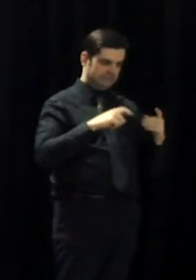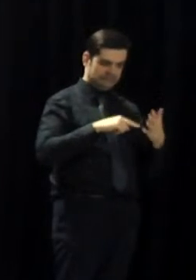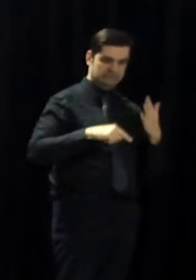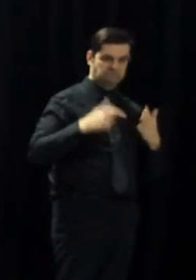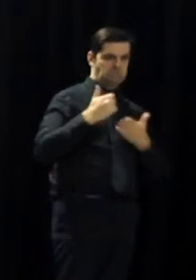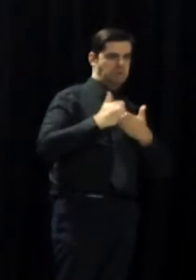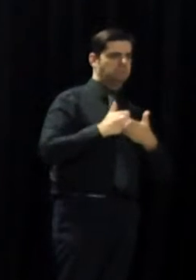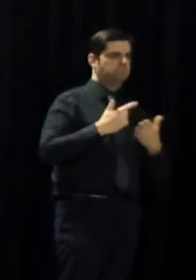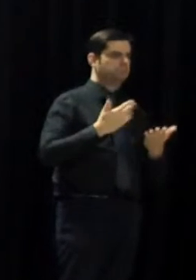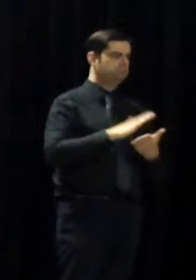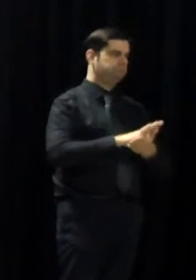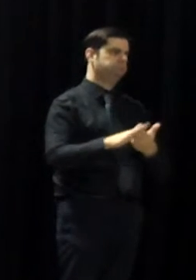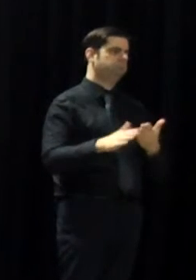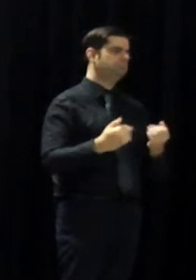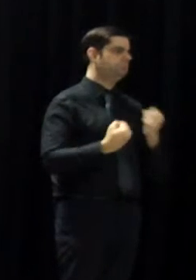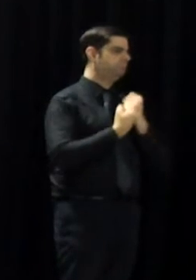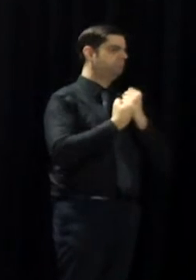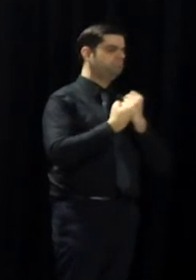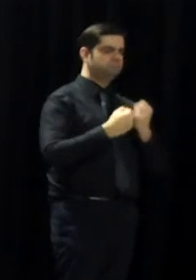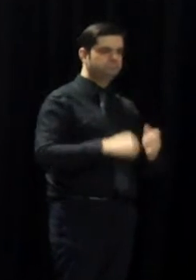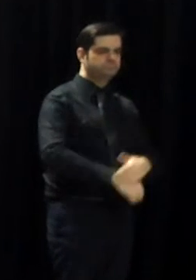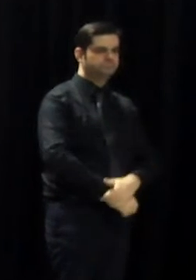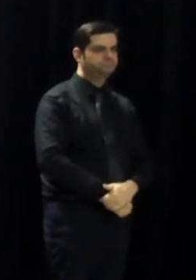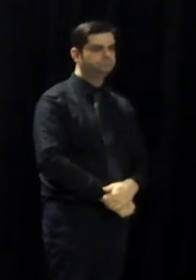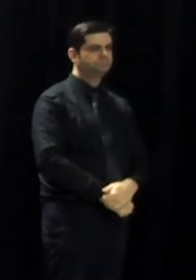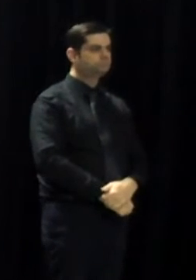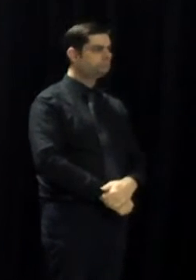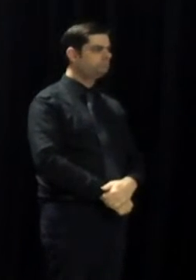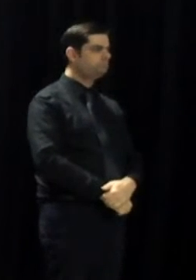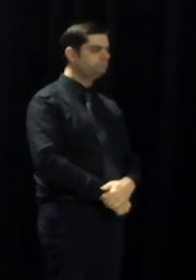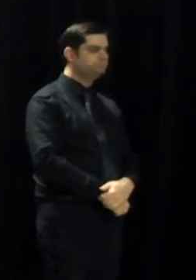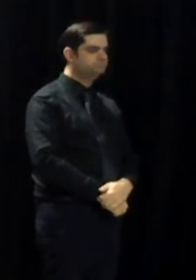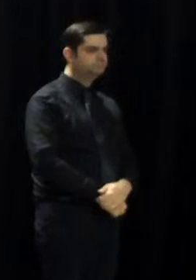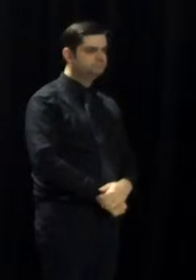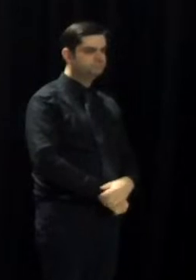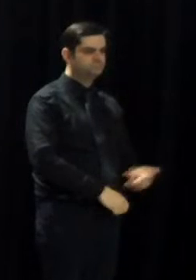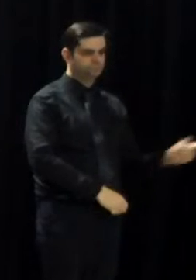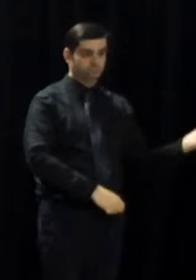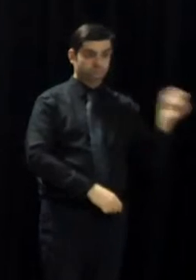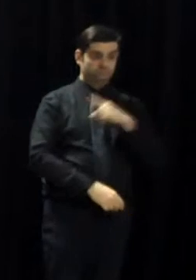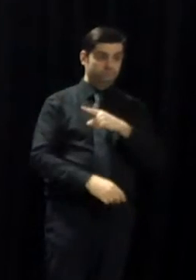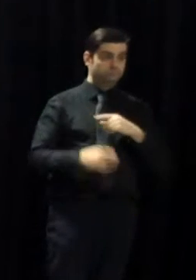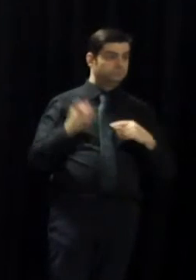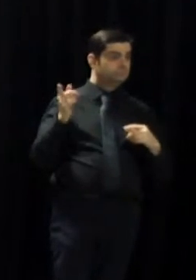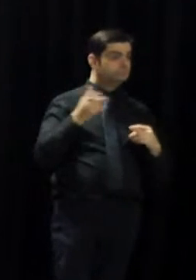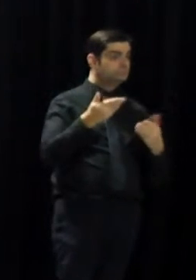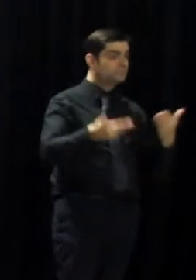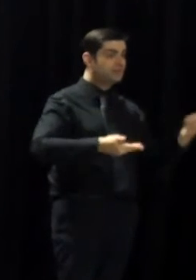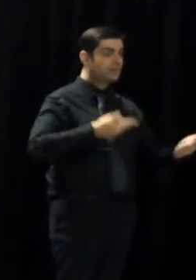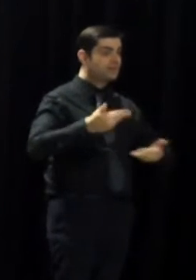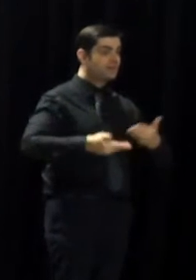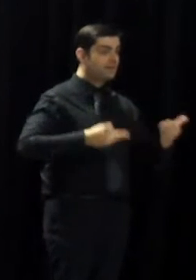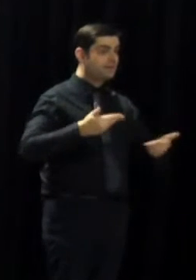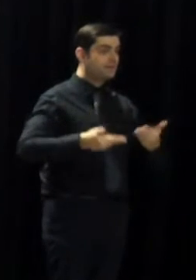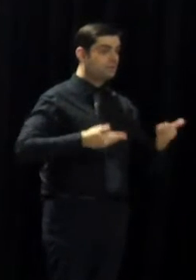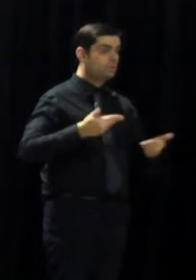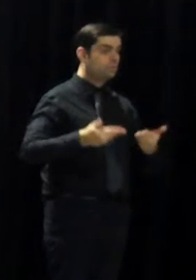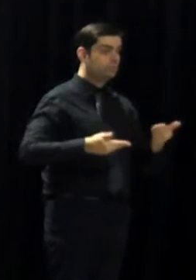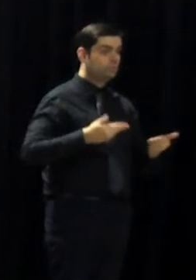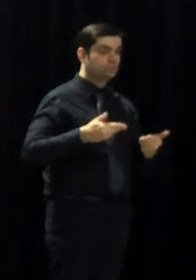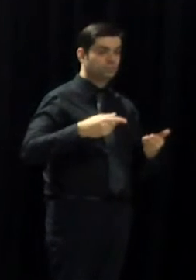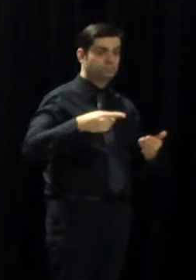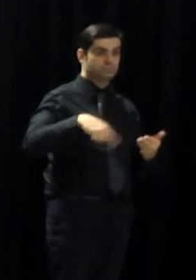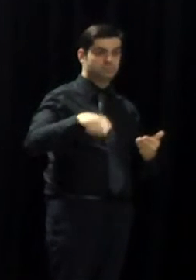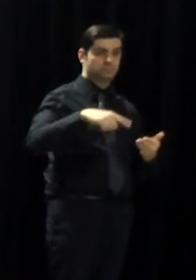add the 175, and are you hiring to fill those? Yeah, so I believe